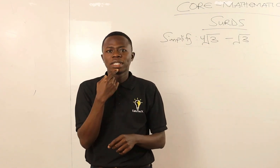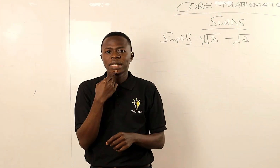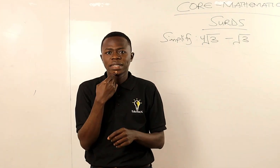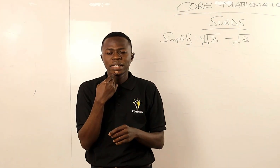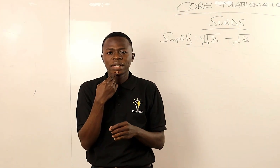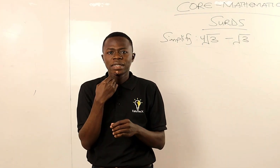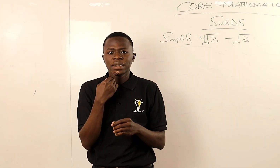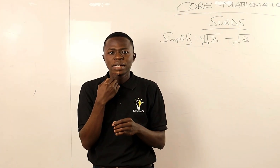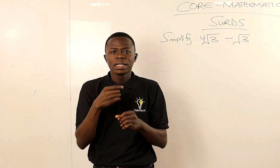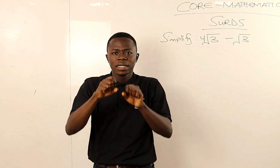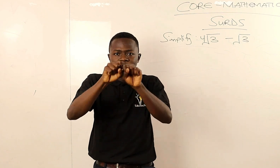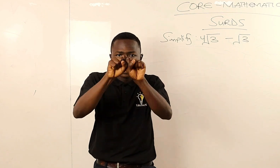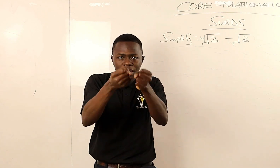The question on the board is